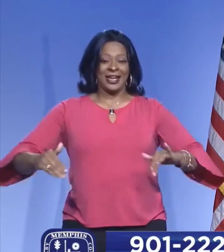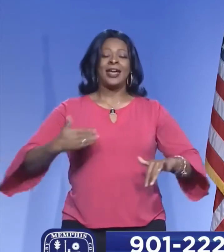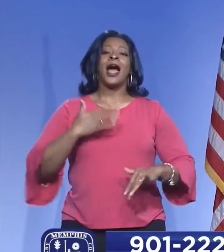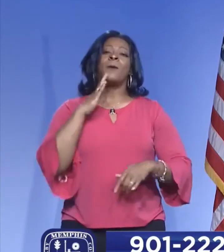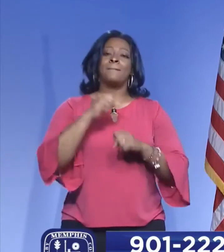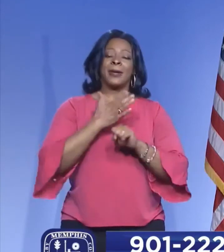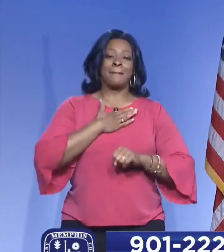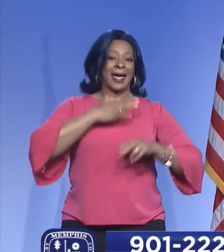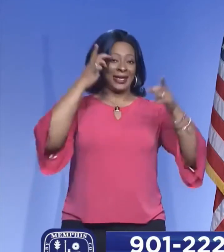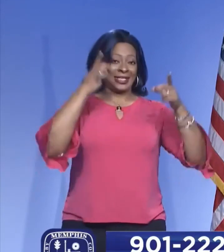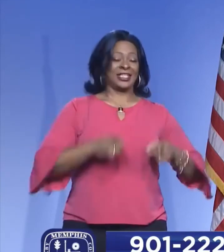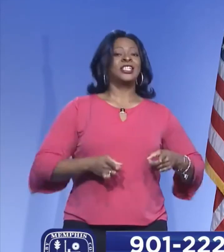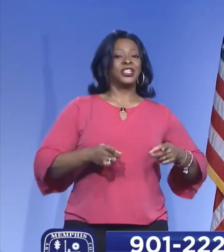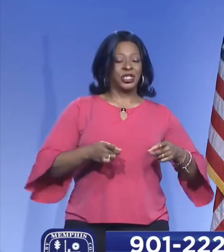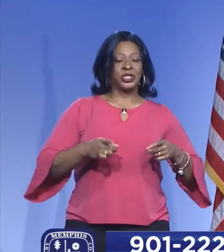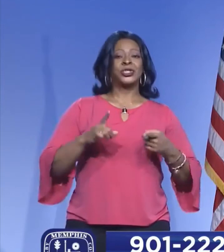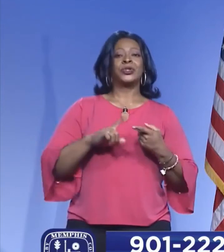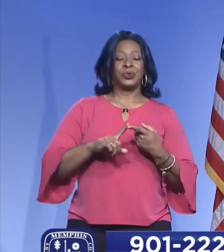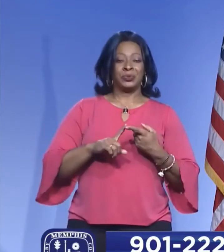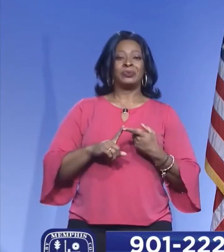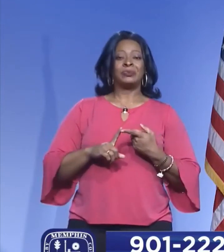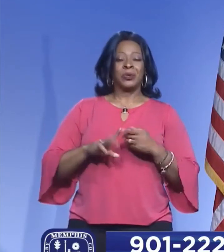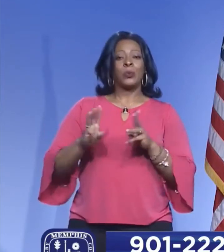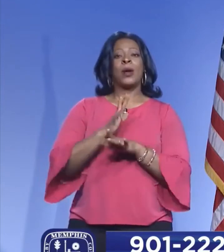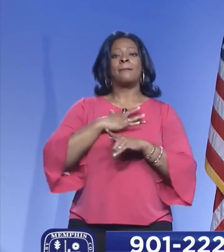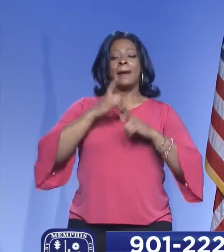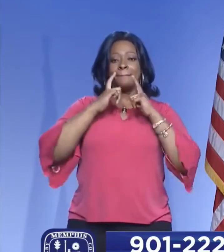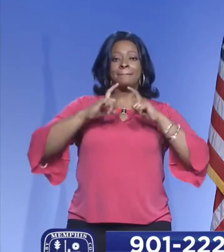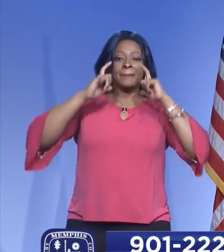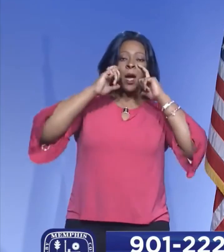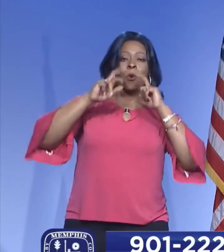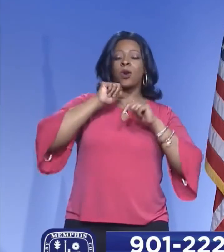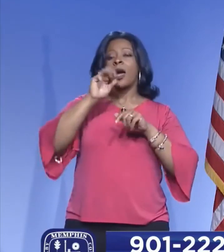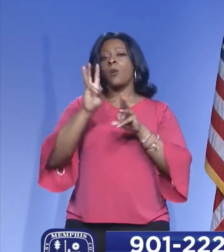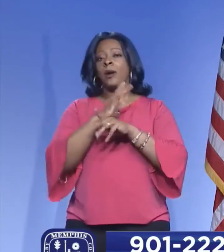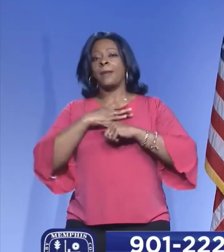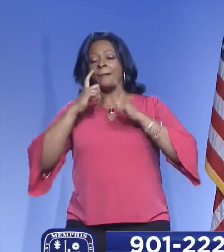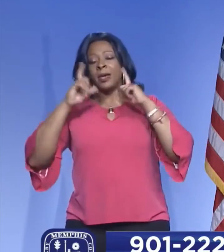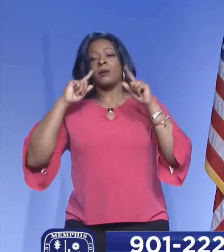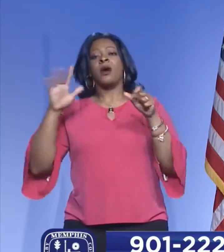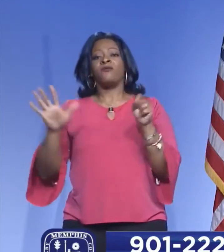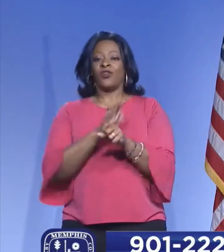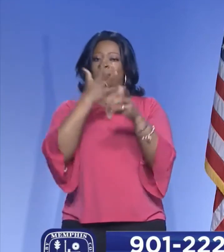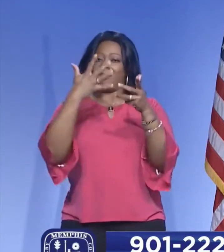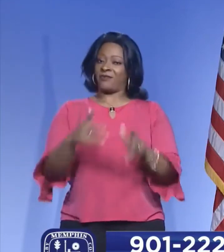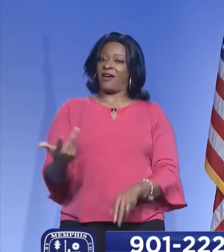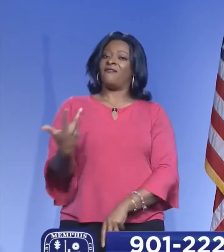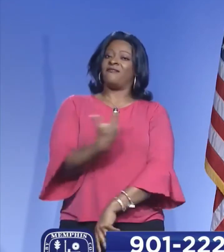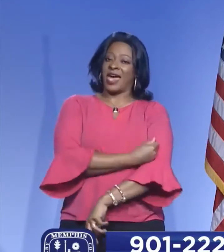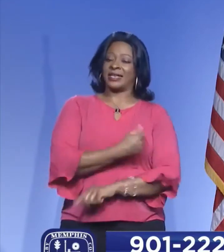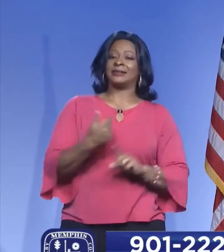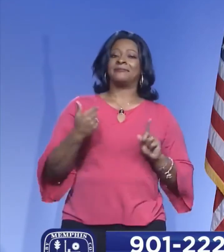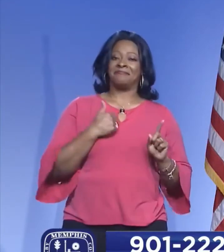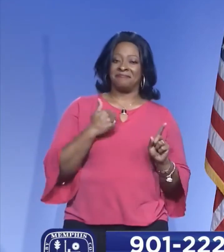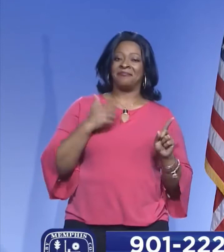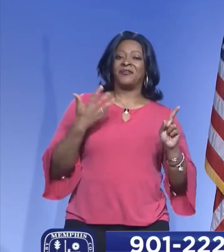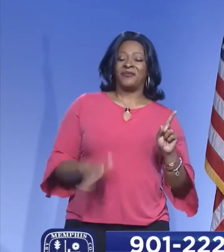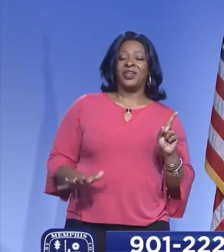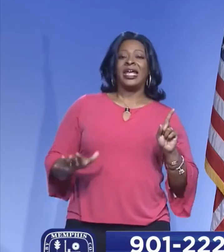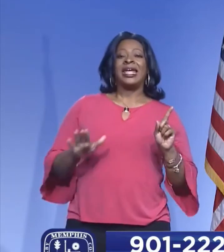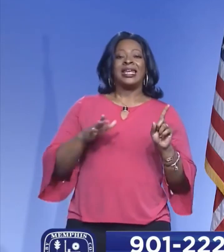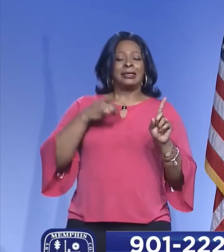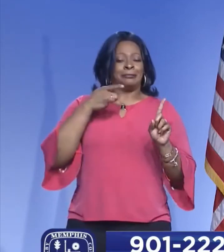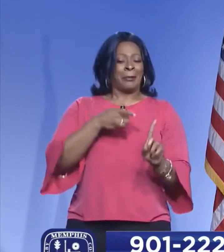make a decision to wear my mask or not wear my mask, because I'm fully vaccinated. And so it just points to all